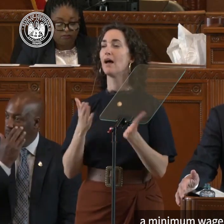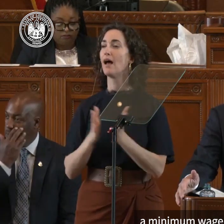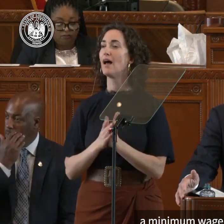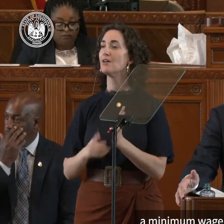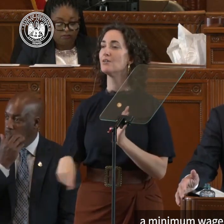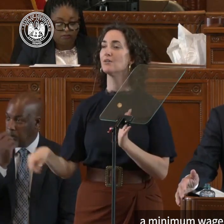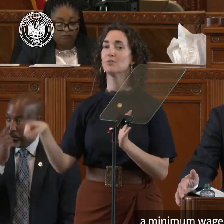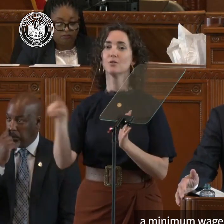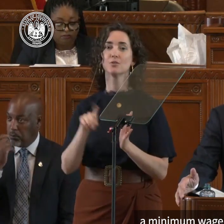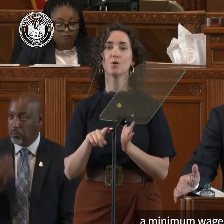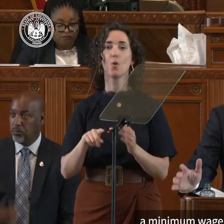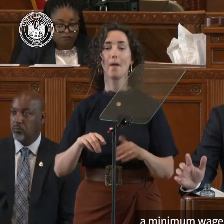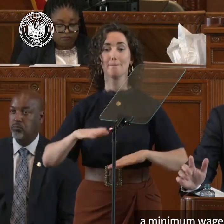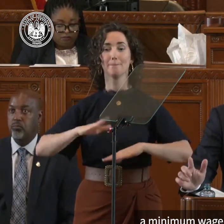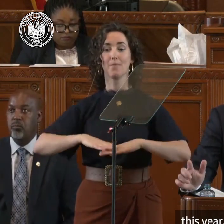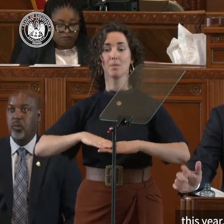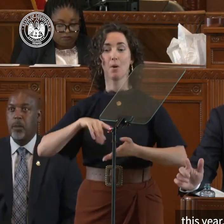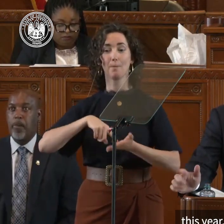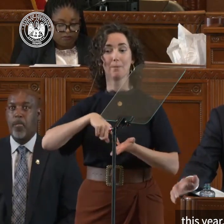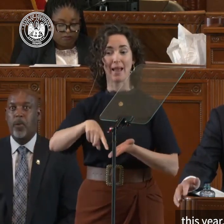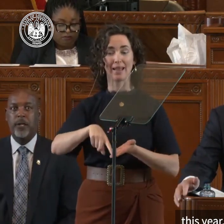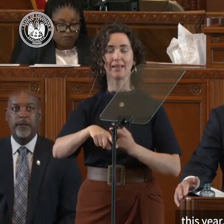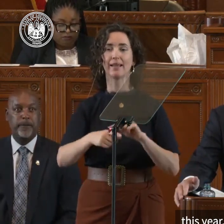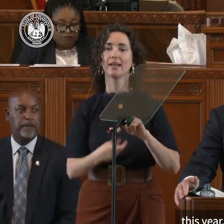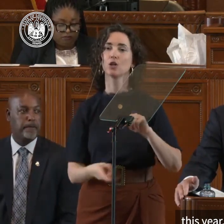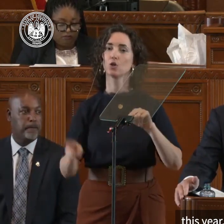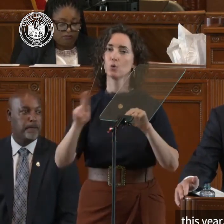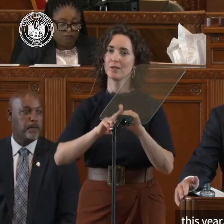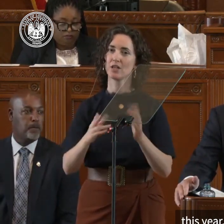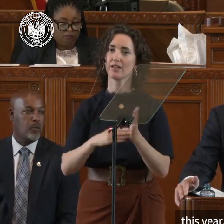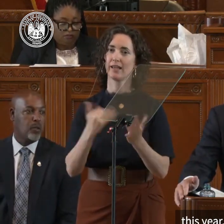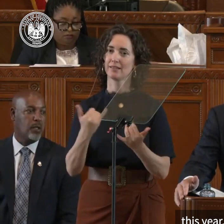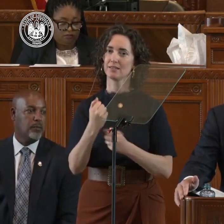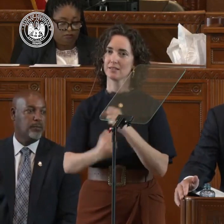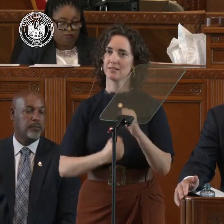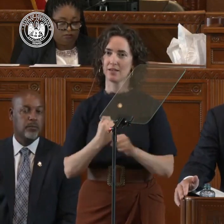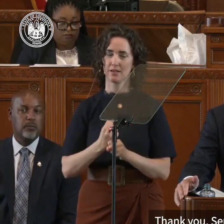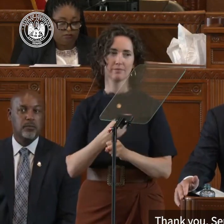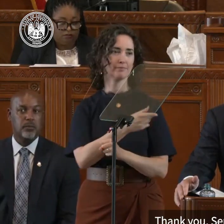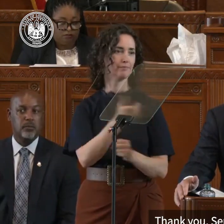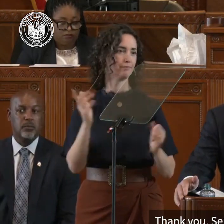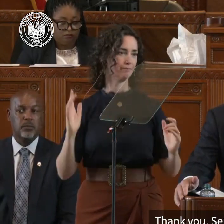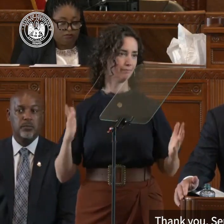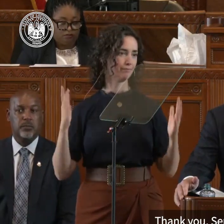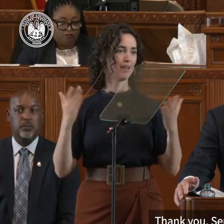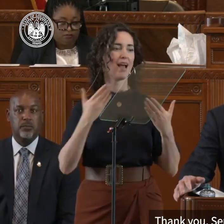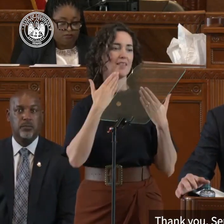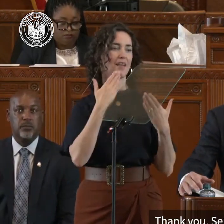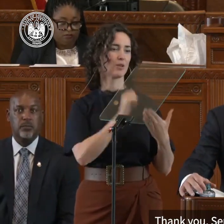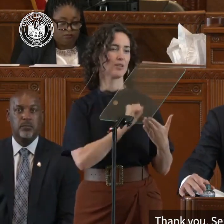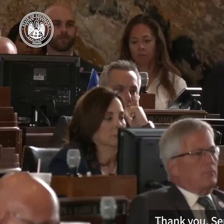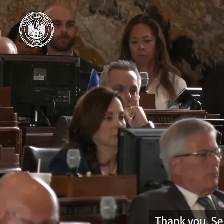a minimum wage increase this year. Thank you, Senator.